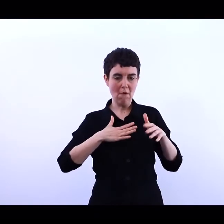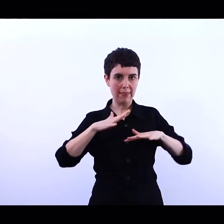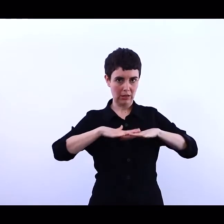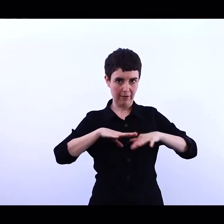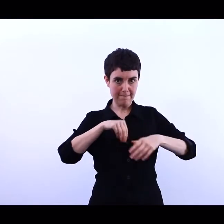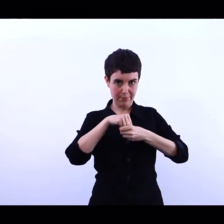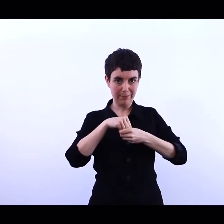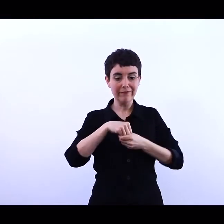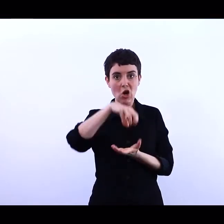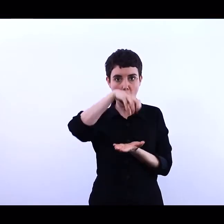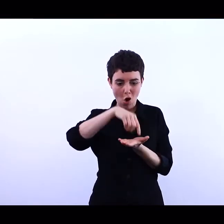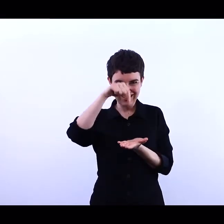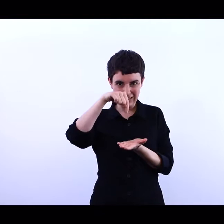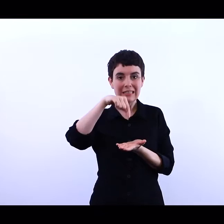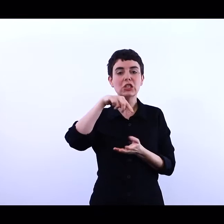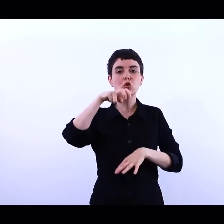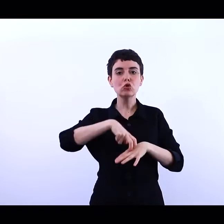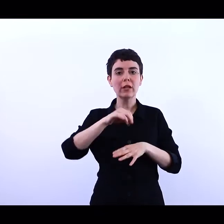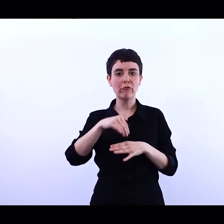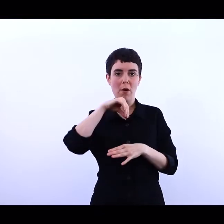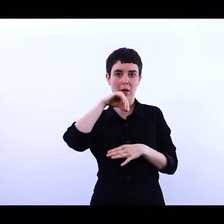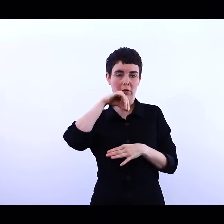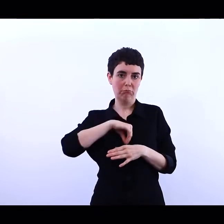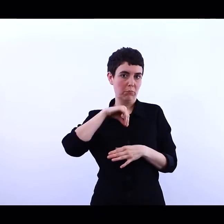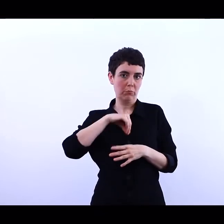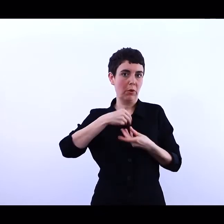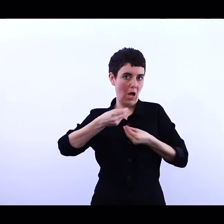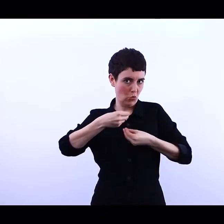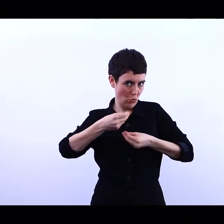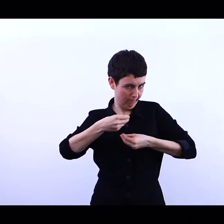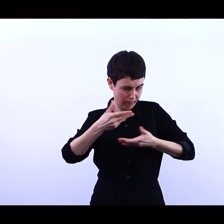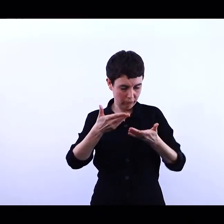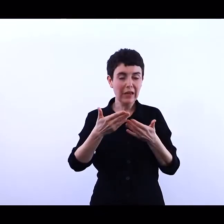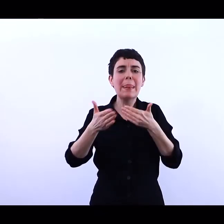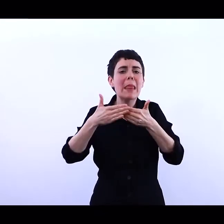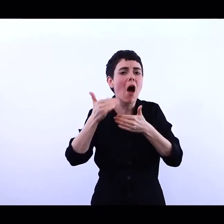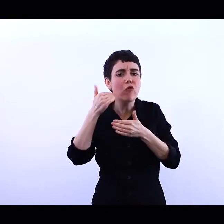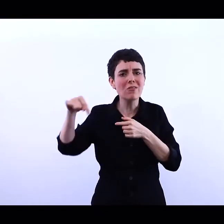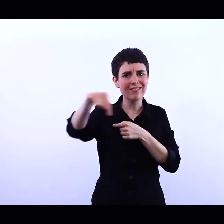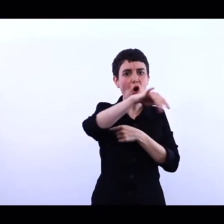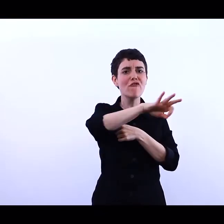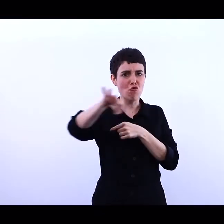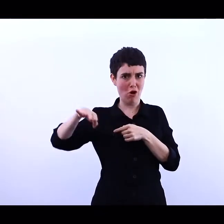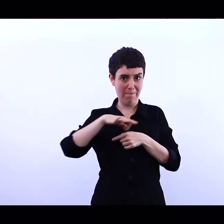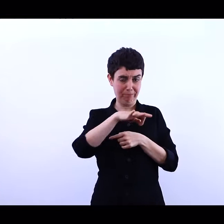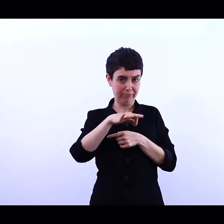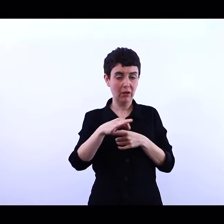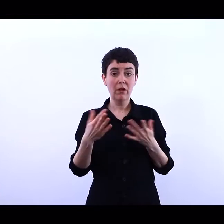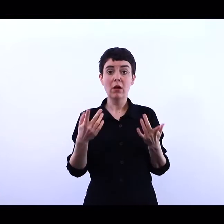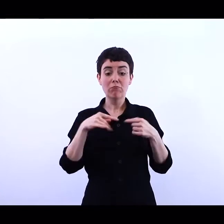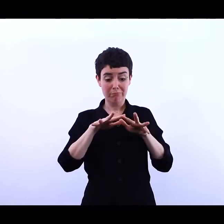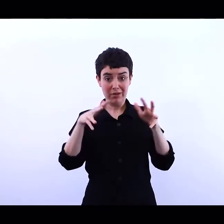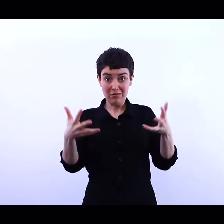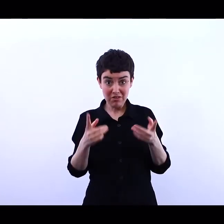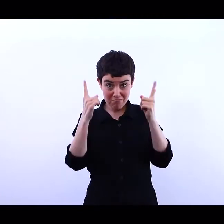are physically based. Certainly common enough. But when the pandemic forced all of their staff and operations out of